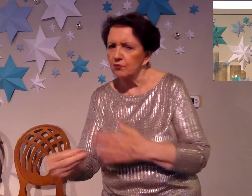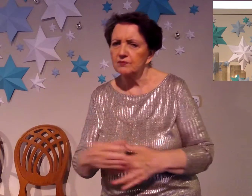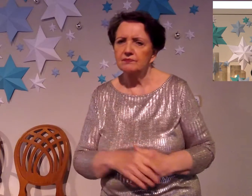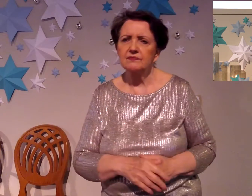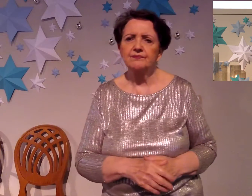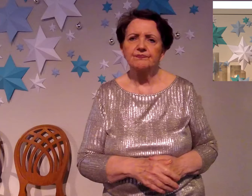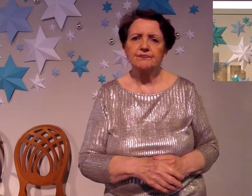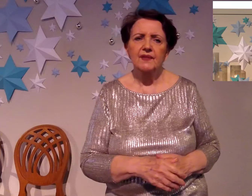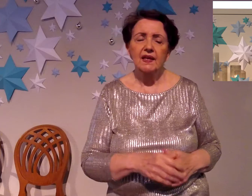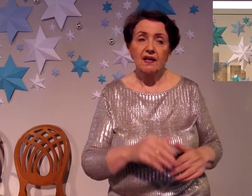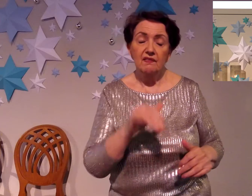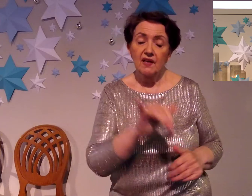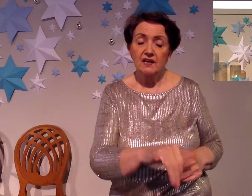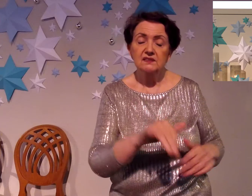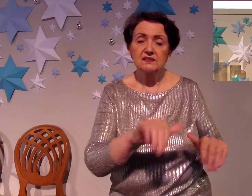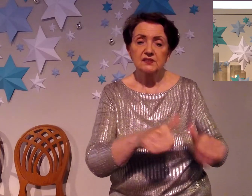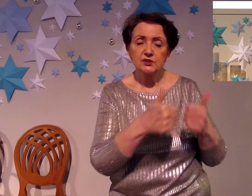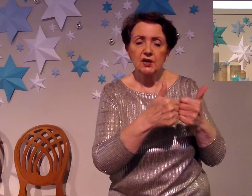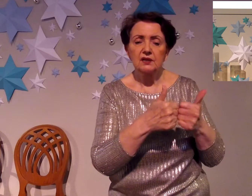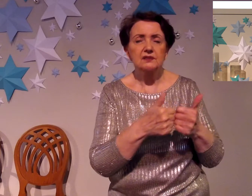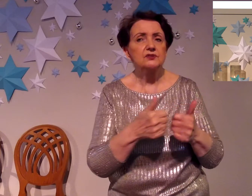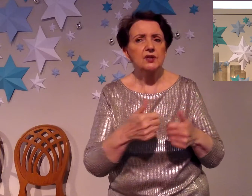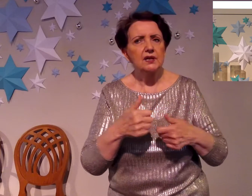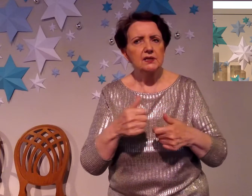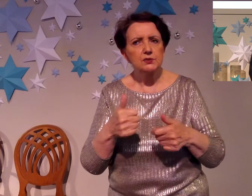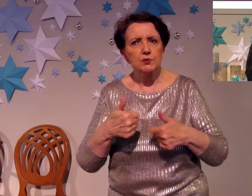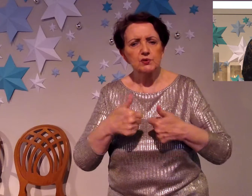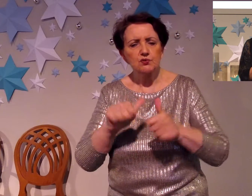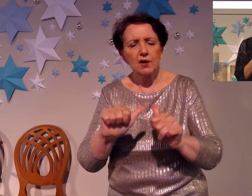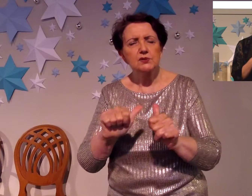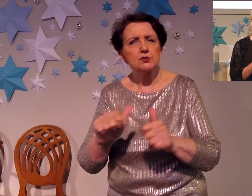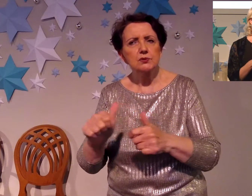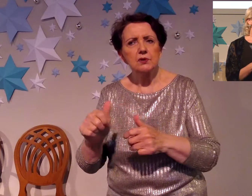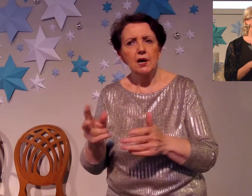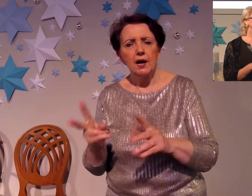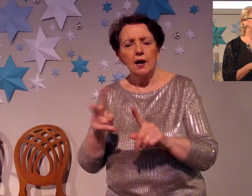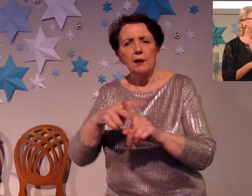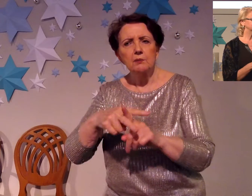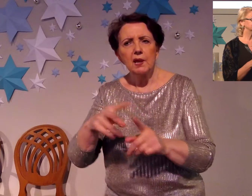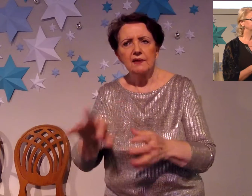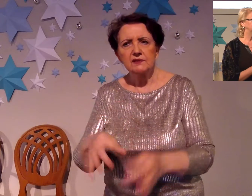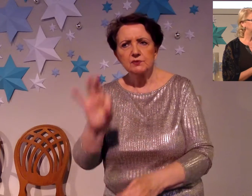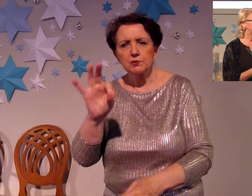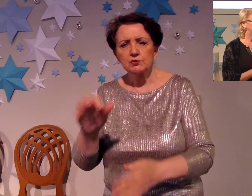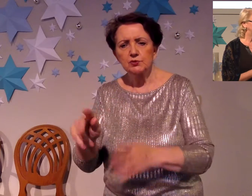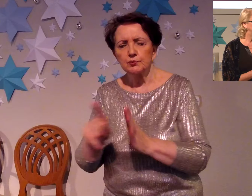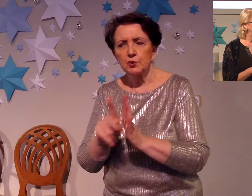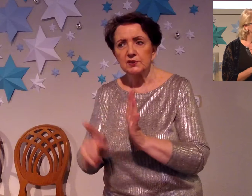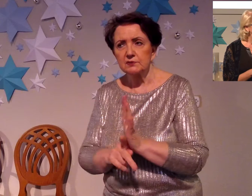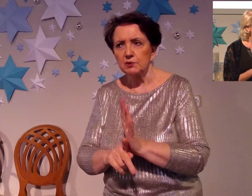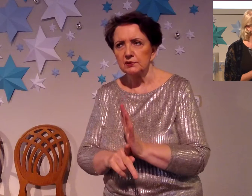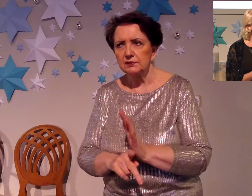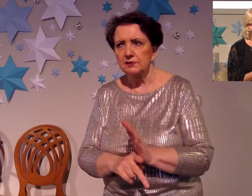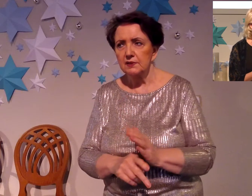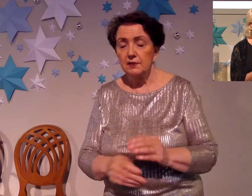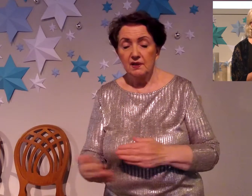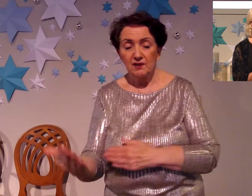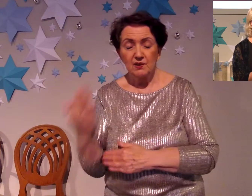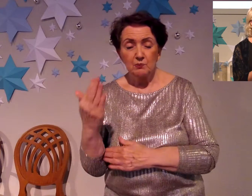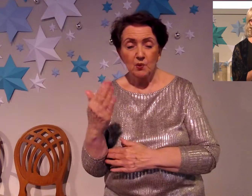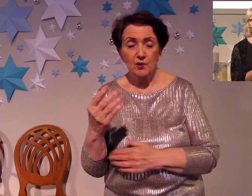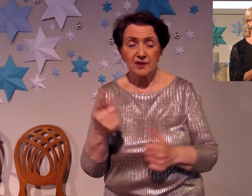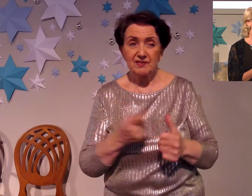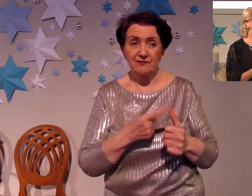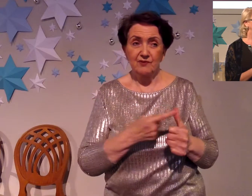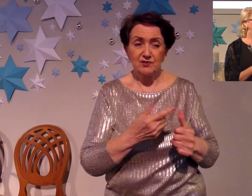we seek to apply our spiritual principles. I couldn't that morning just apply it in the first 15 minutes of